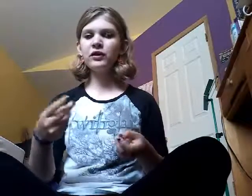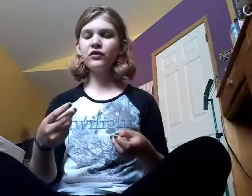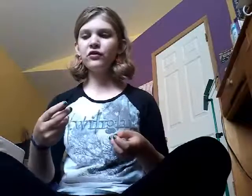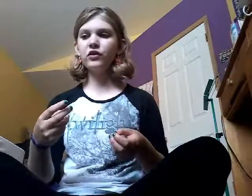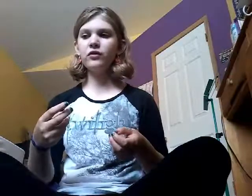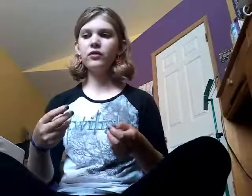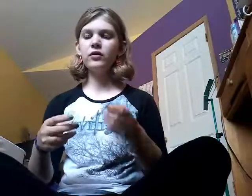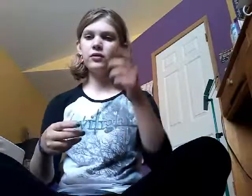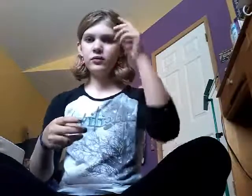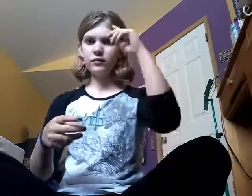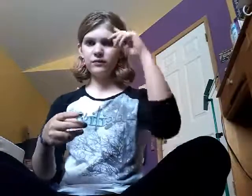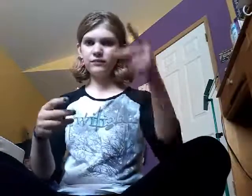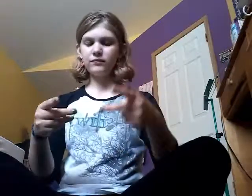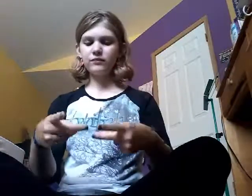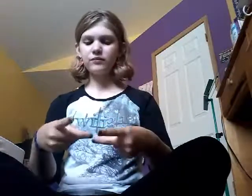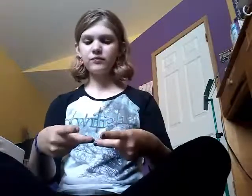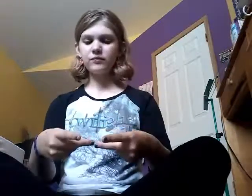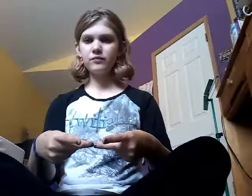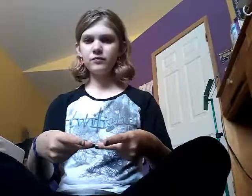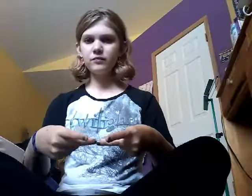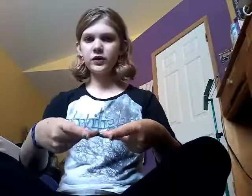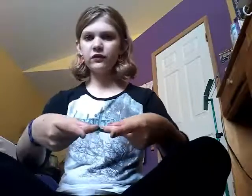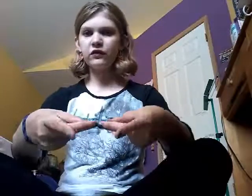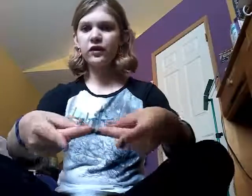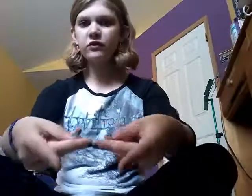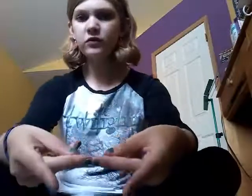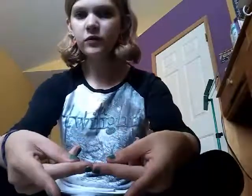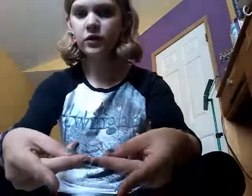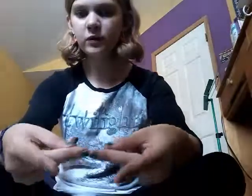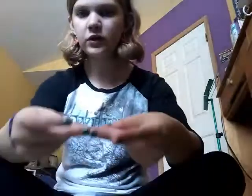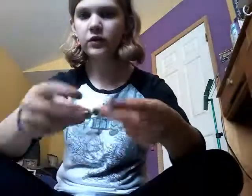places, so, places, and you're going to put your,